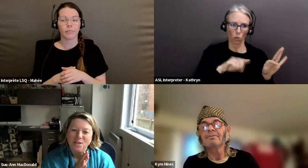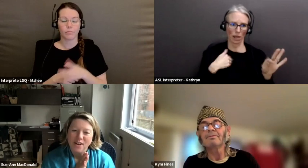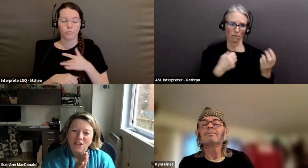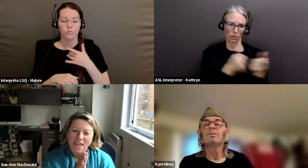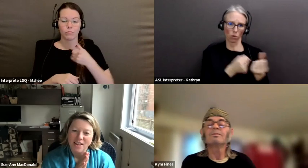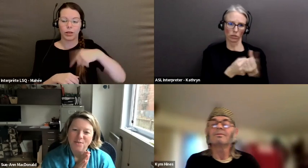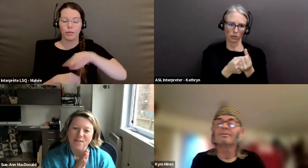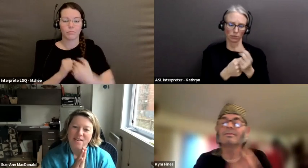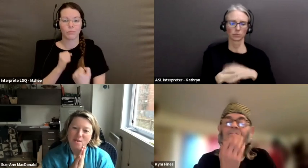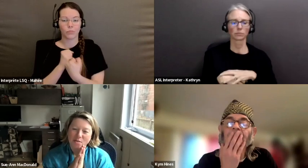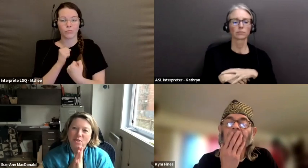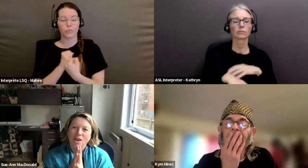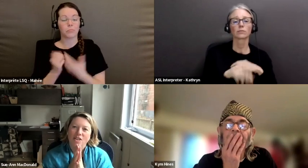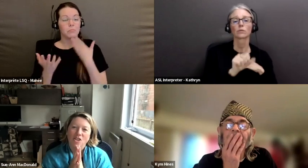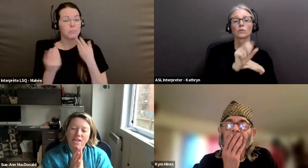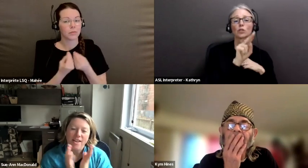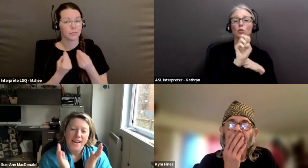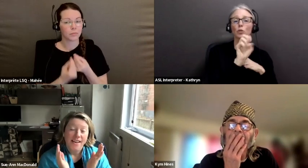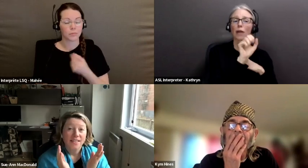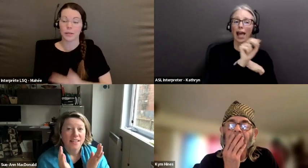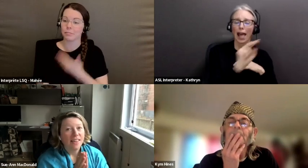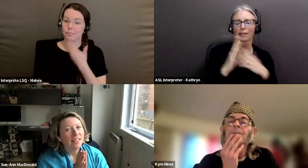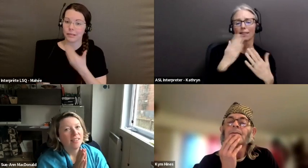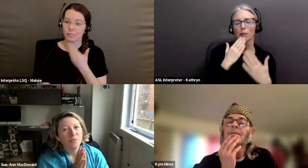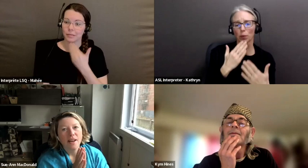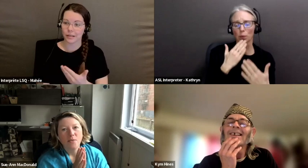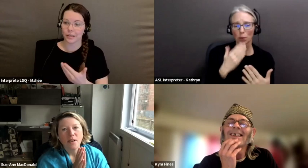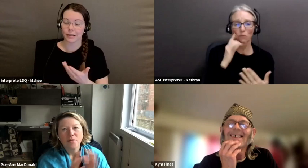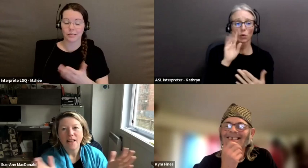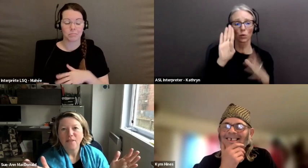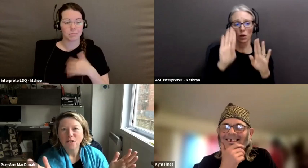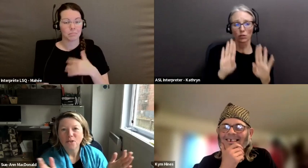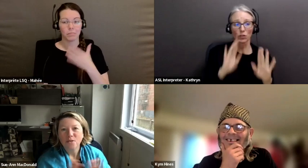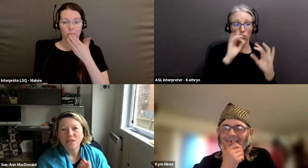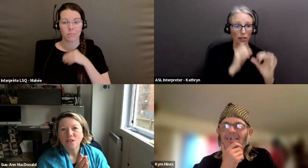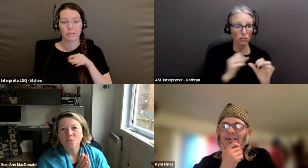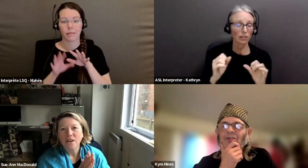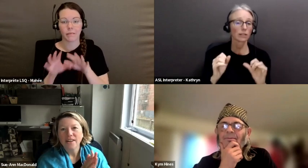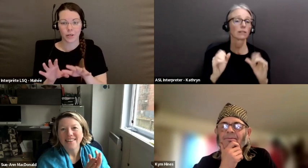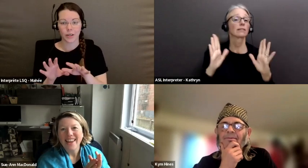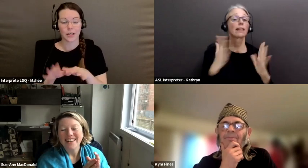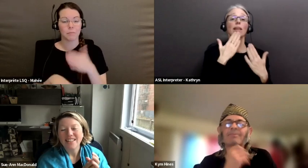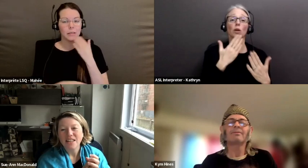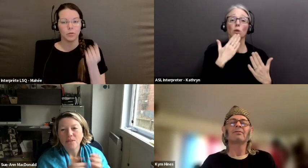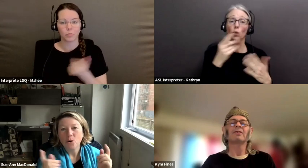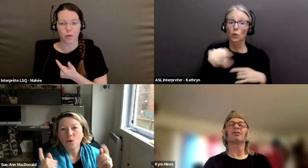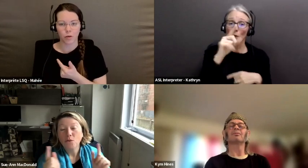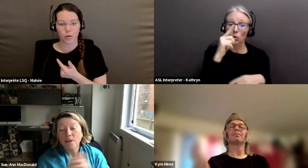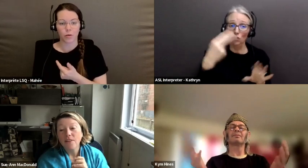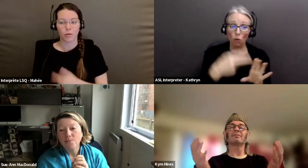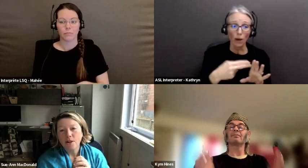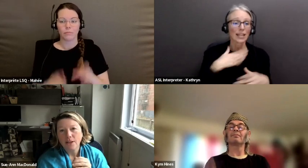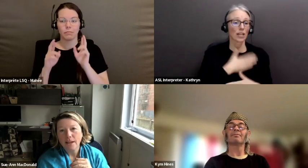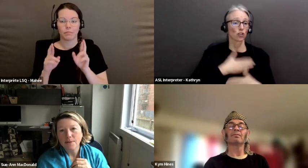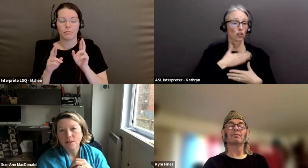Thank you so much. Thanks for the wonderful strategy. And thanks, everyone. Have a wonderful afternoon or rest of your morning. And the recording